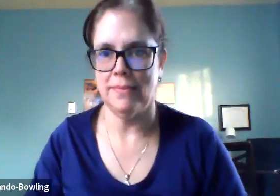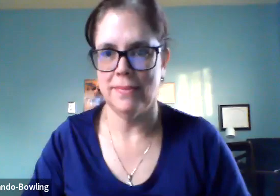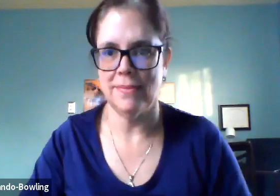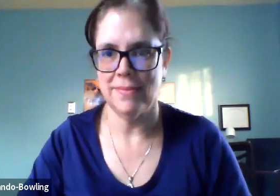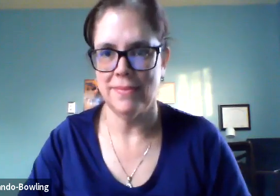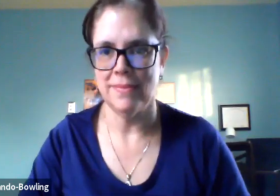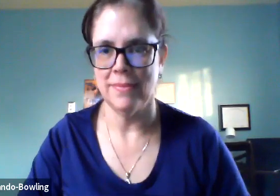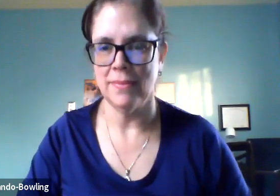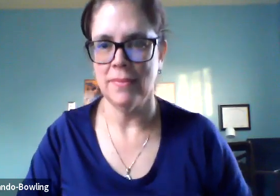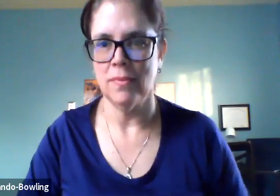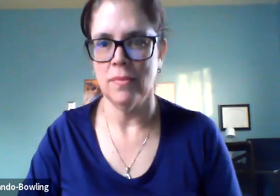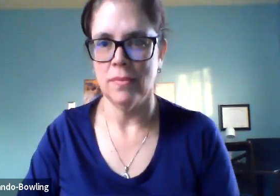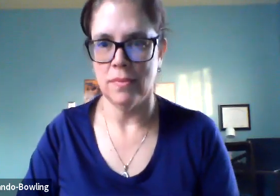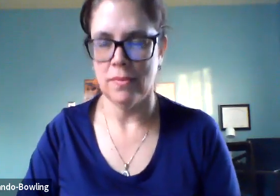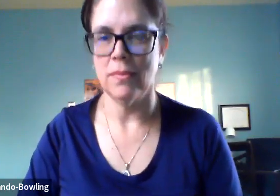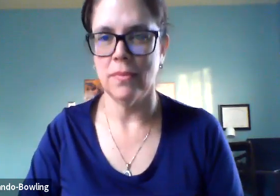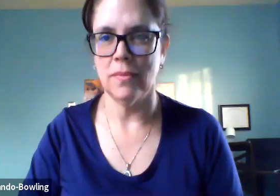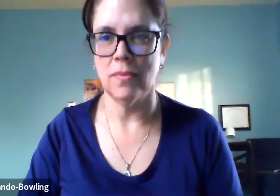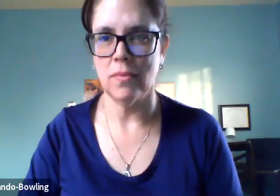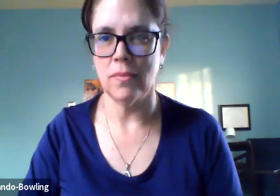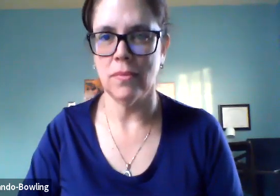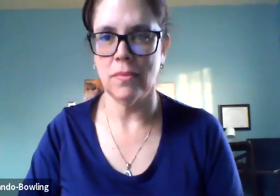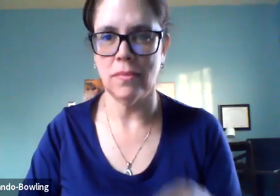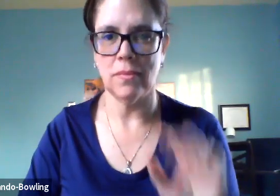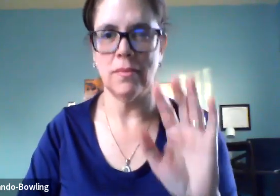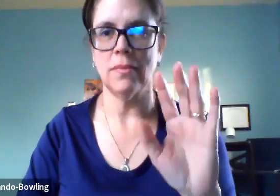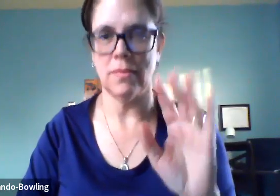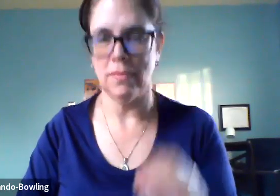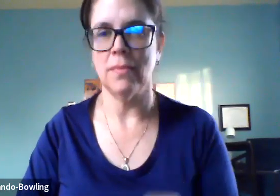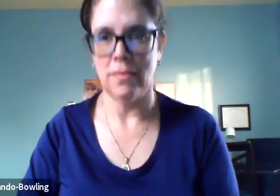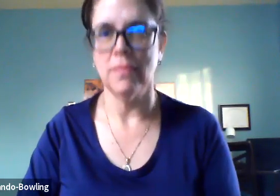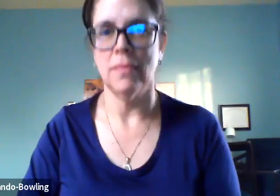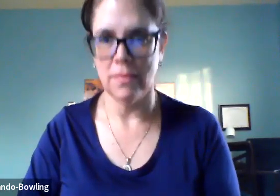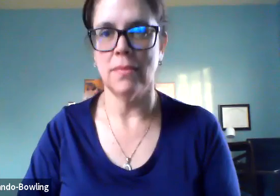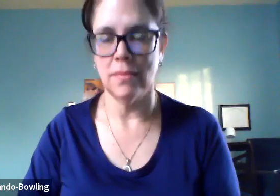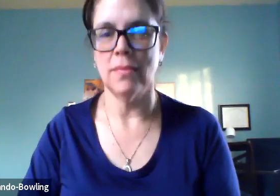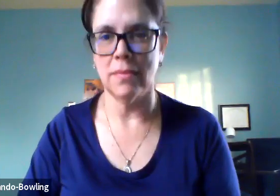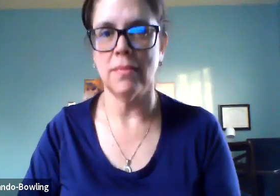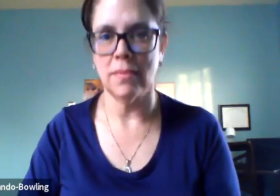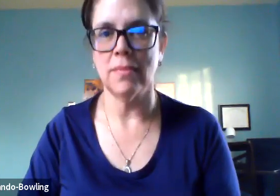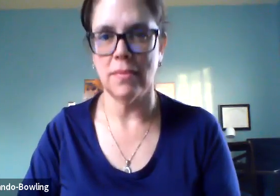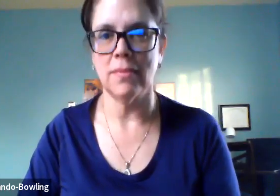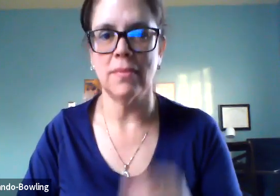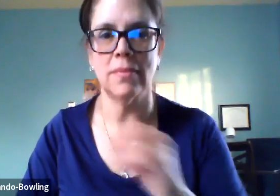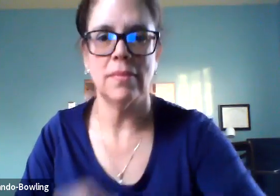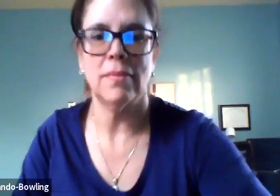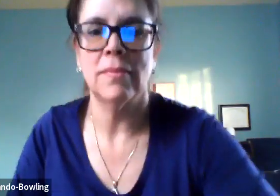So all of your letters are going to be forward facing. Remember that? That's important too, because oftentimes